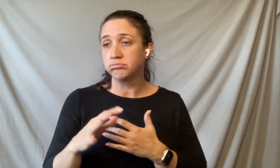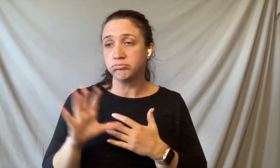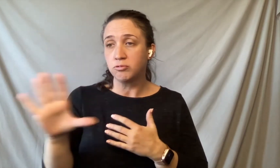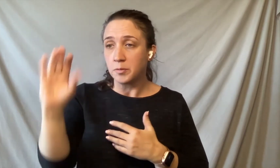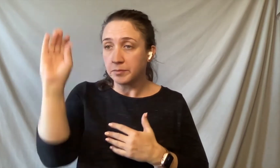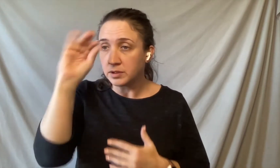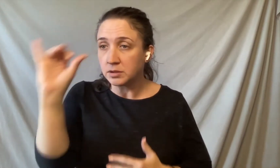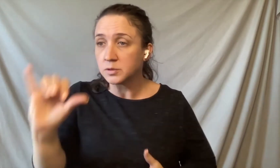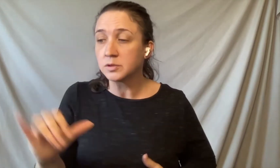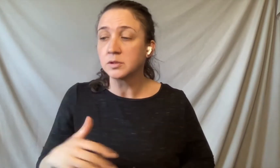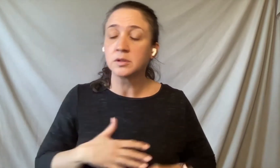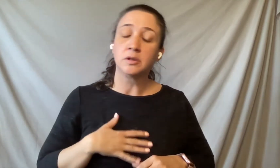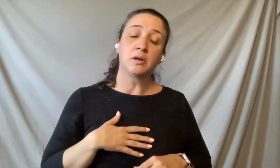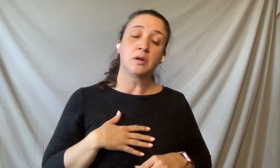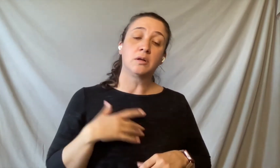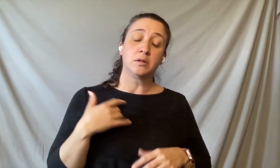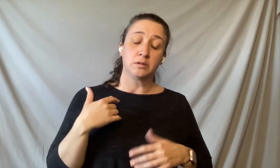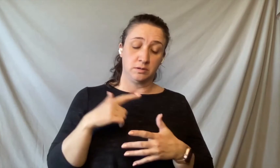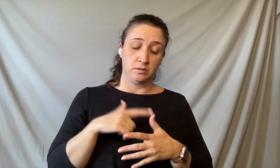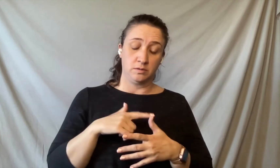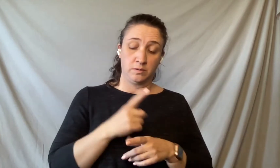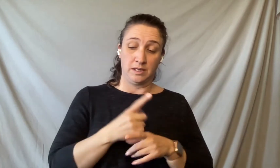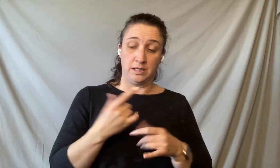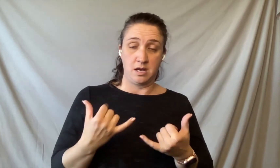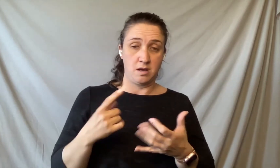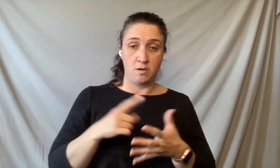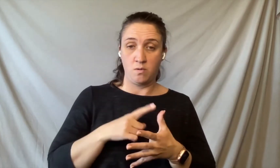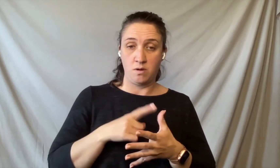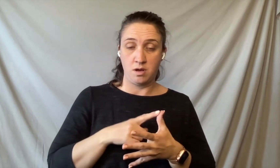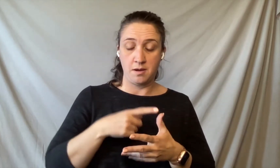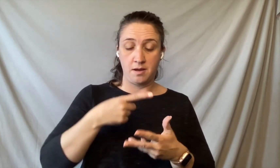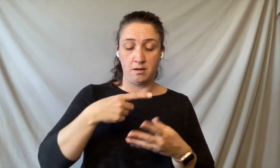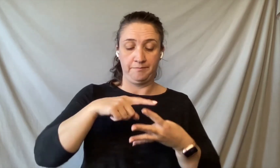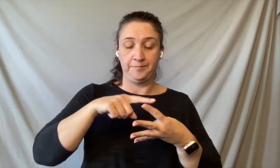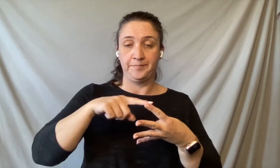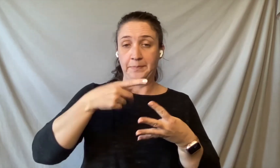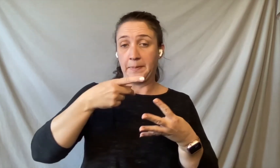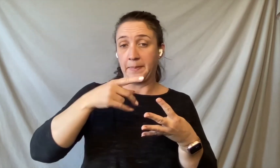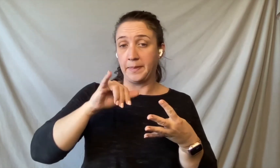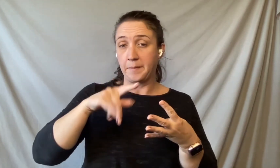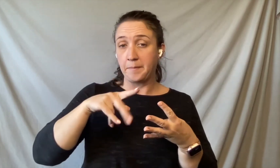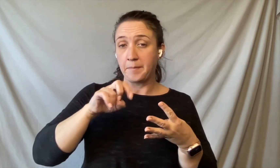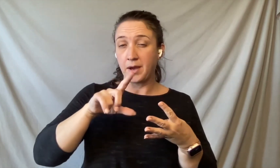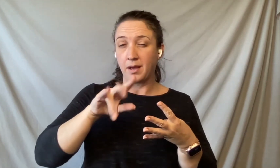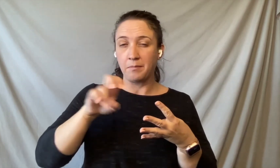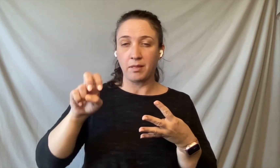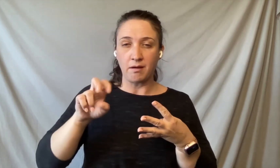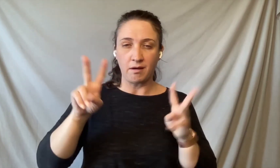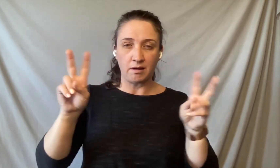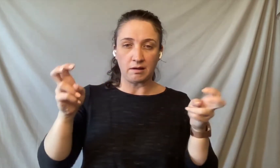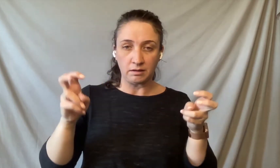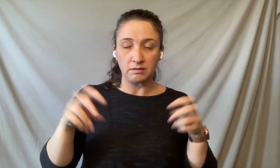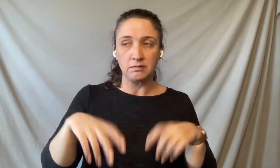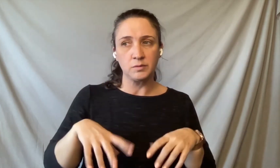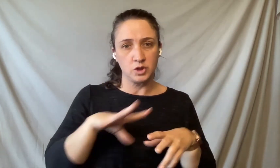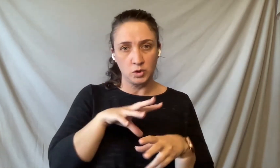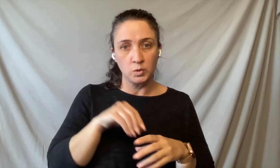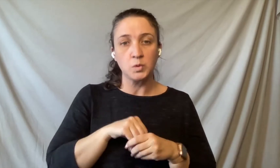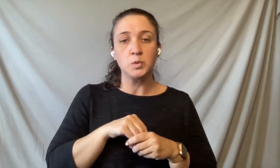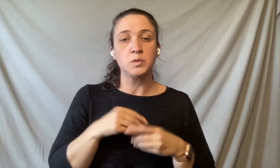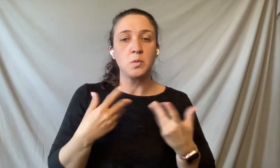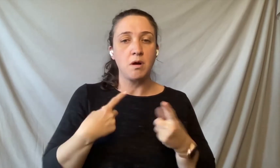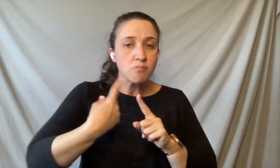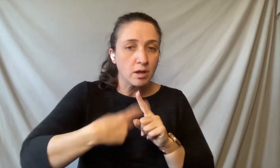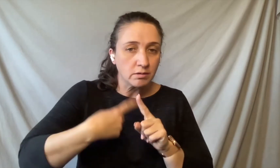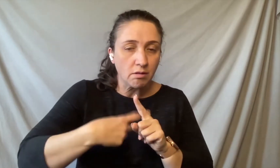We've got the pipeline, which is seen as being including a lot of rental